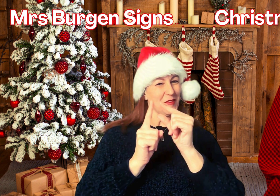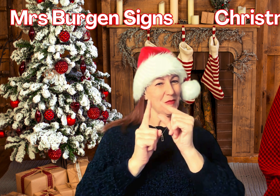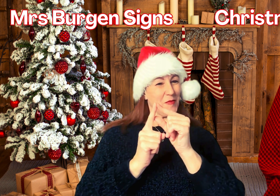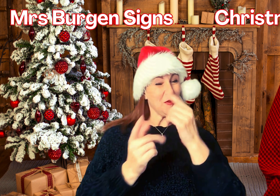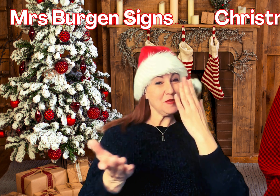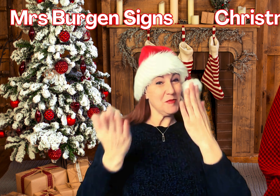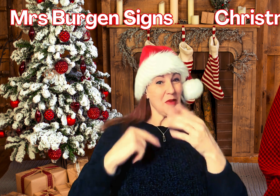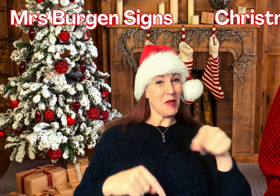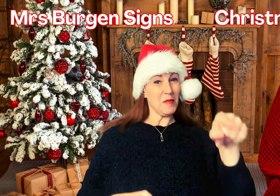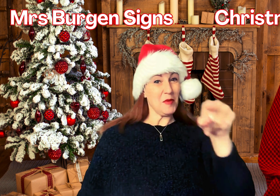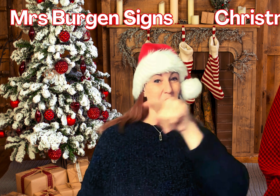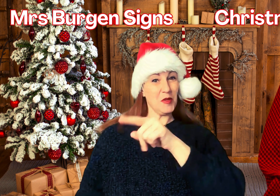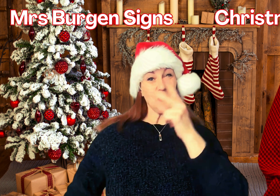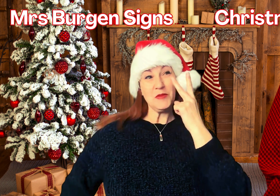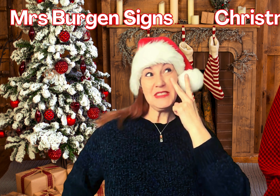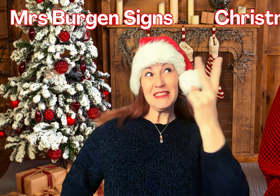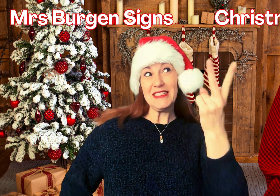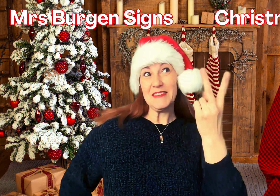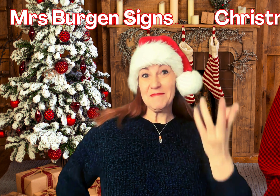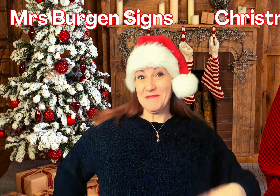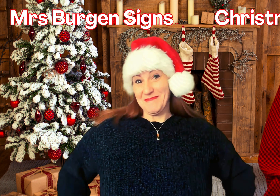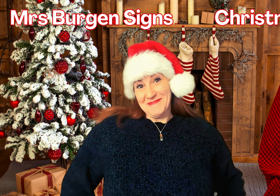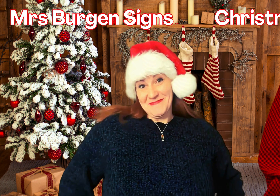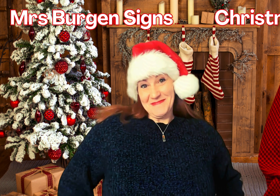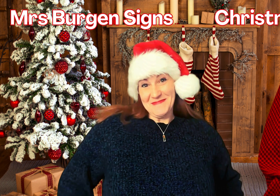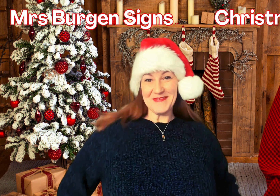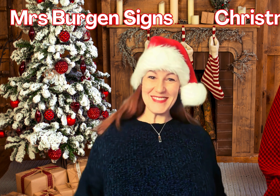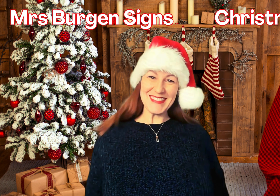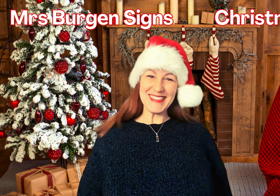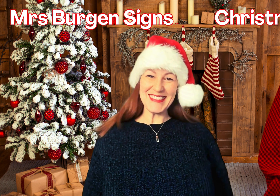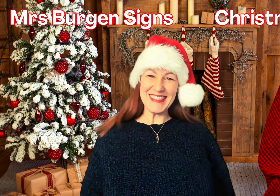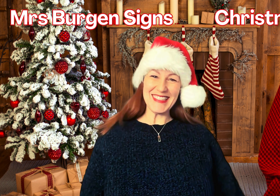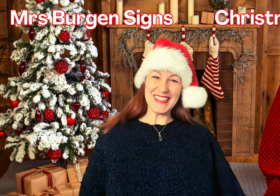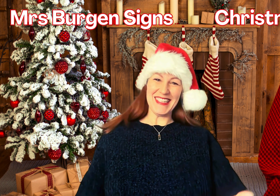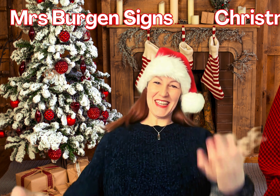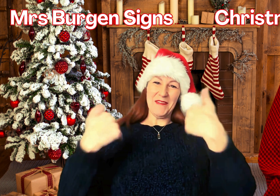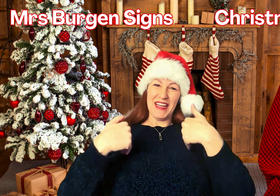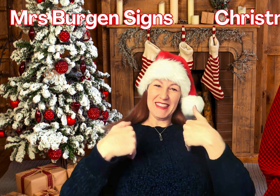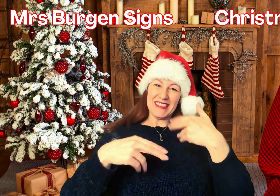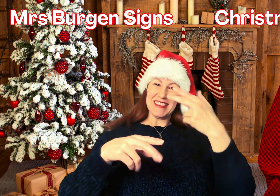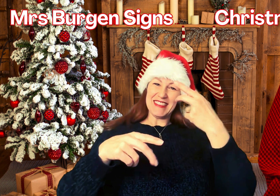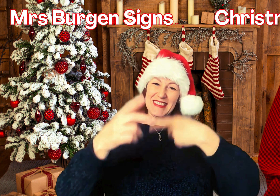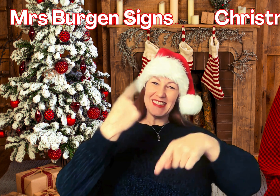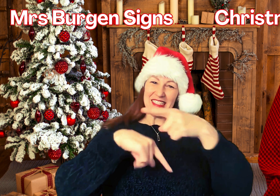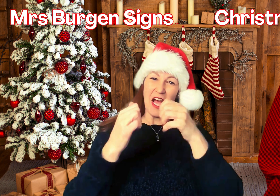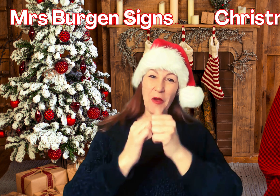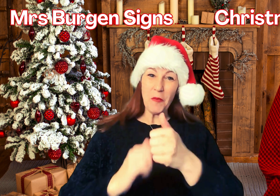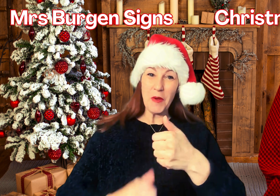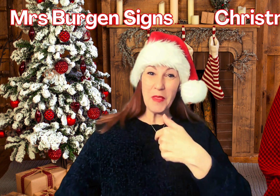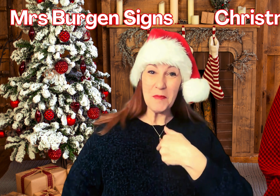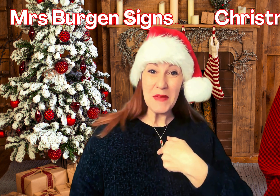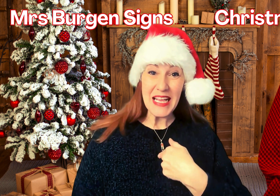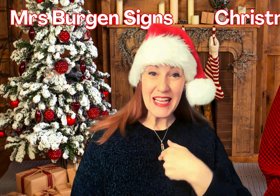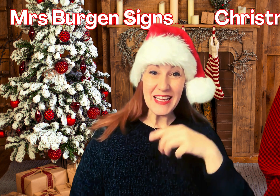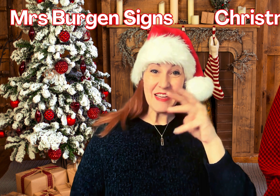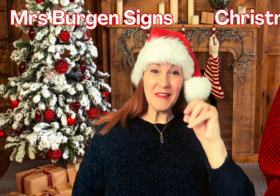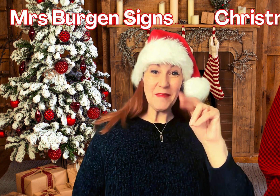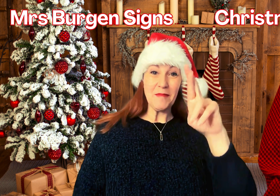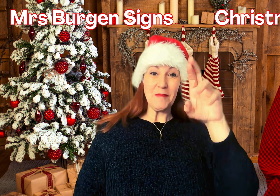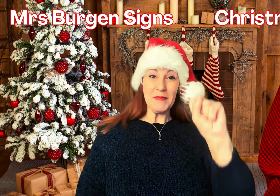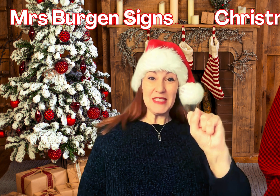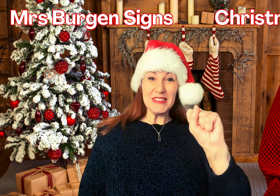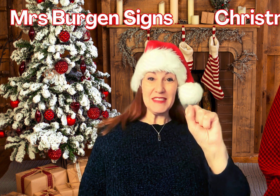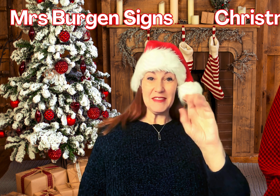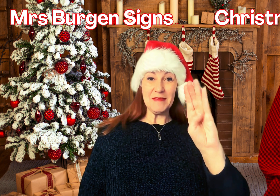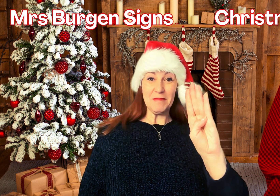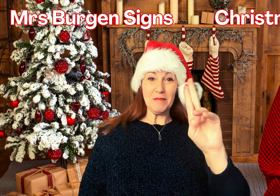the words, and maybe you will see them. Come on, sign with me.